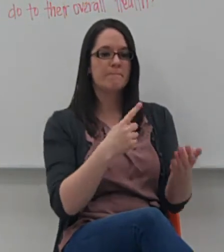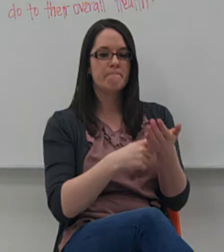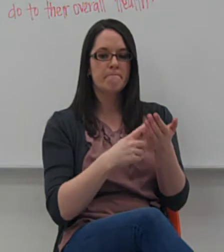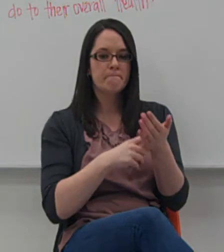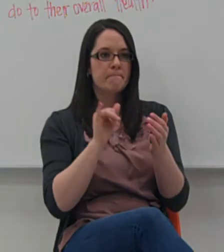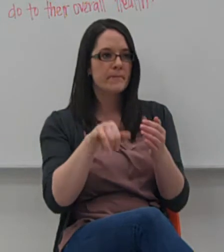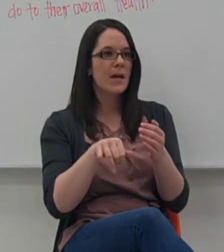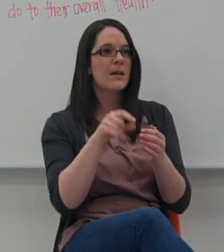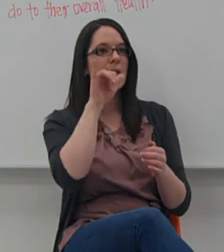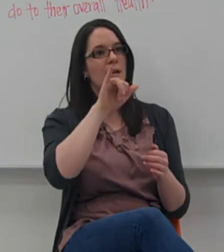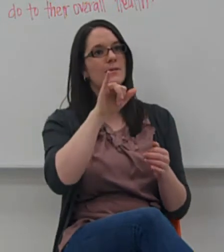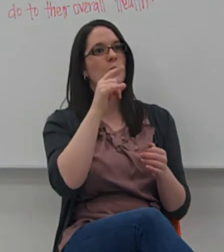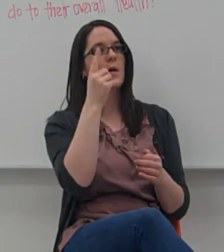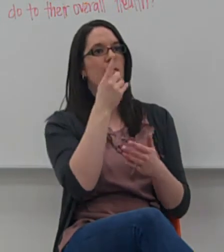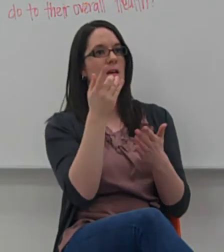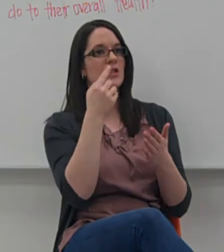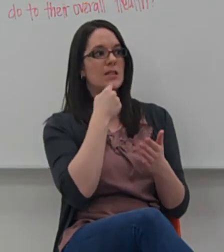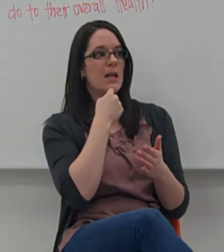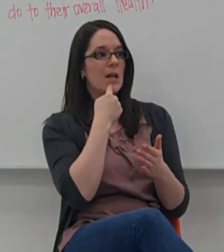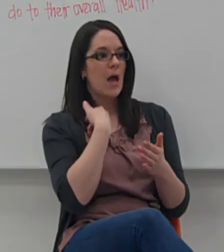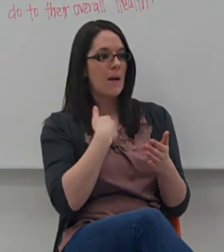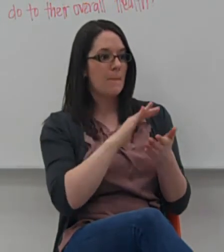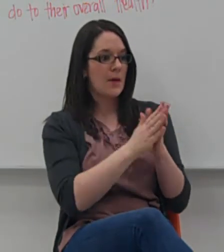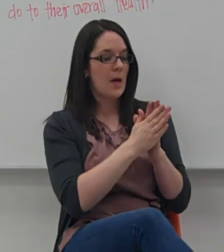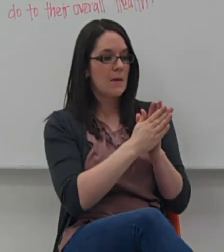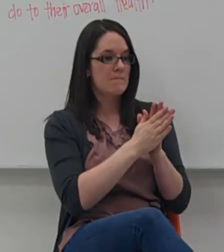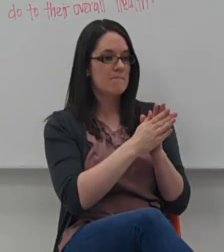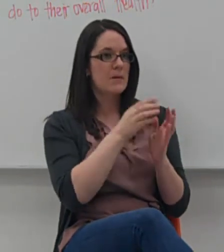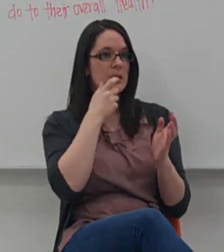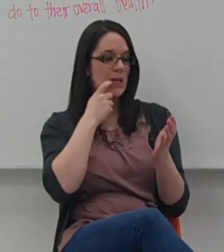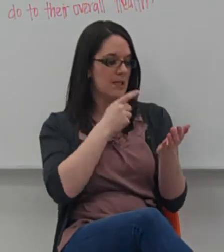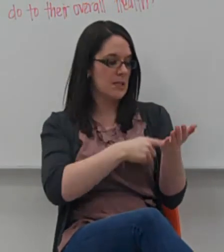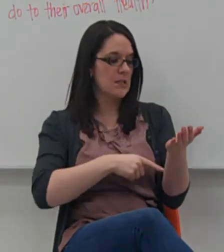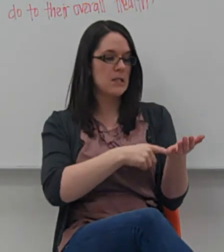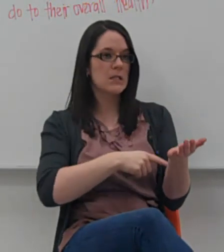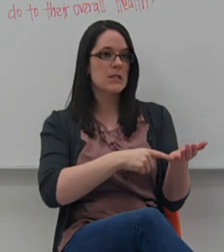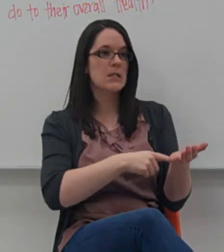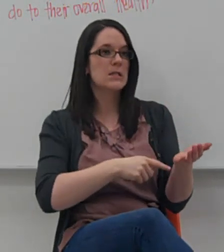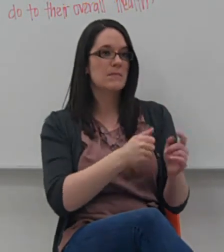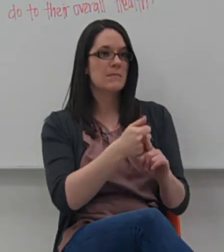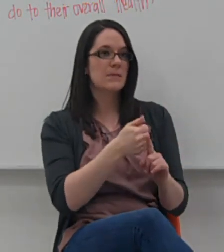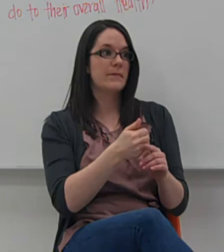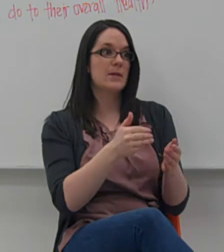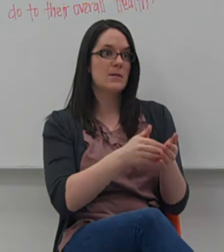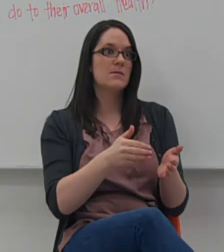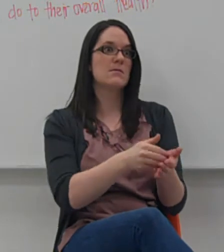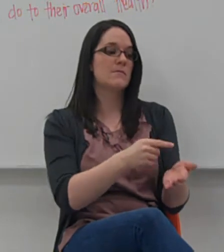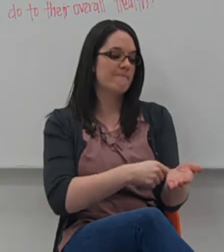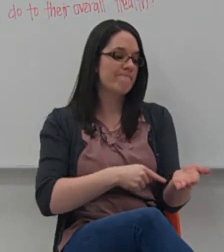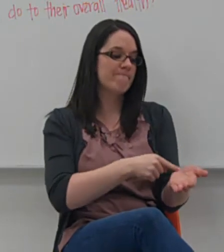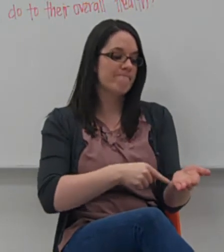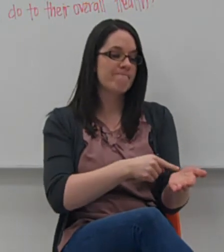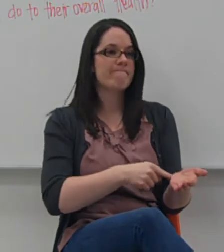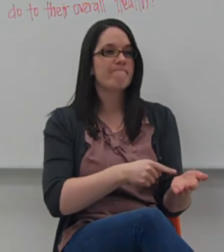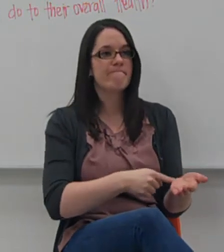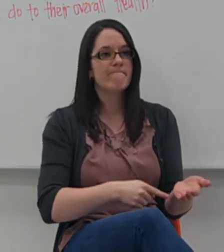that was one thing she said. She's like, "I just got addicted to like cutting myself just over and over and over and over." And it was the way of how she dealt